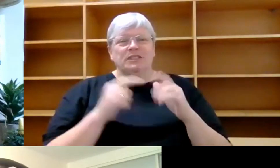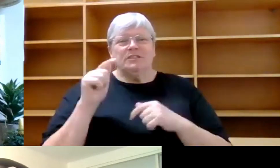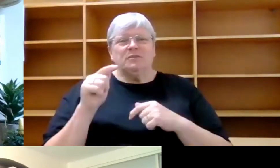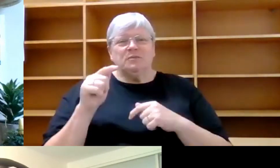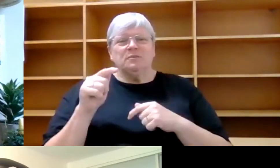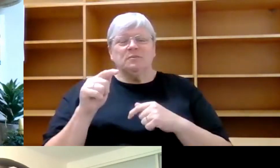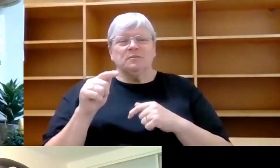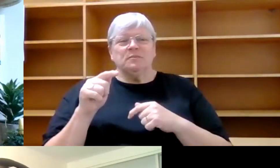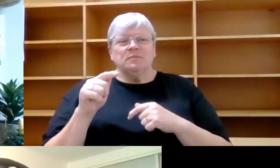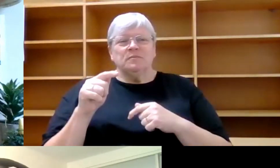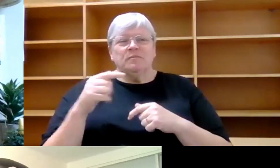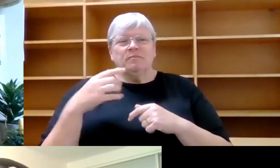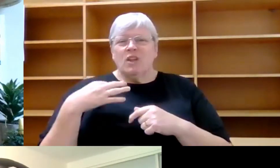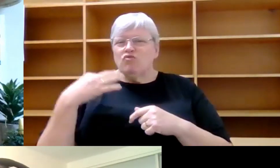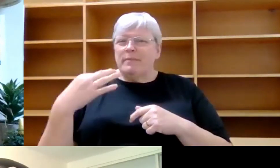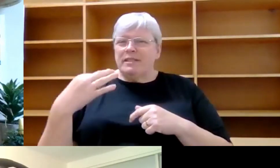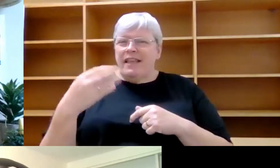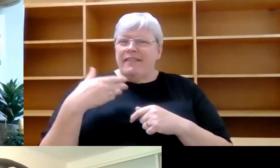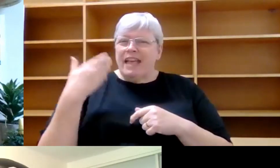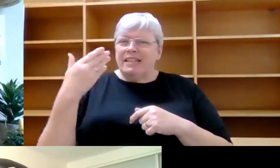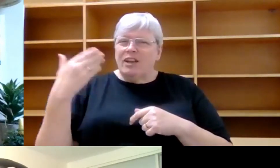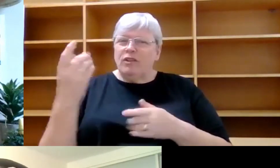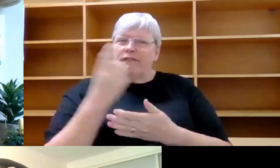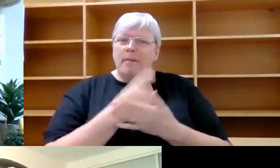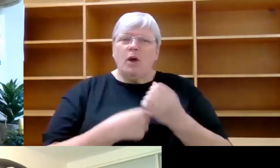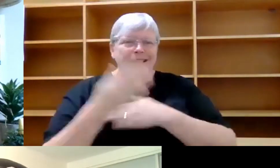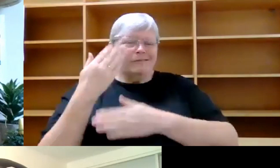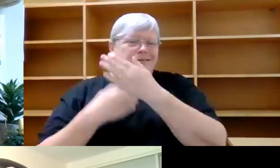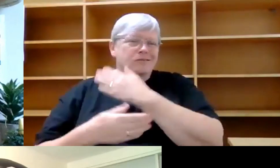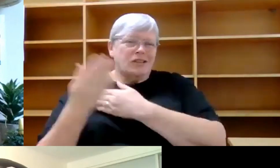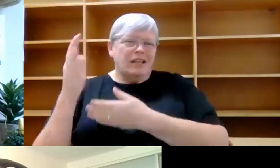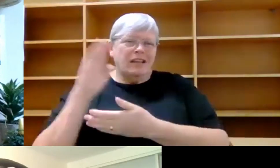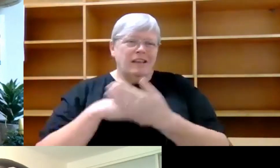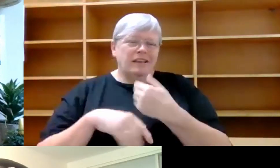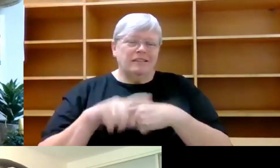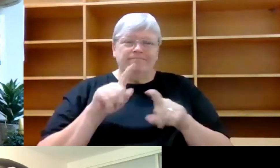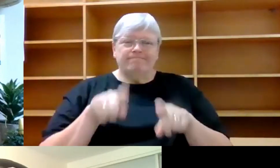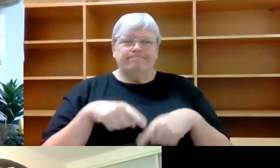of represent that narrative about history that you just weren't able to